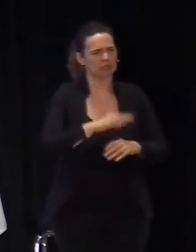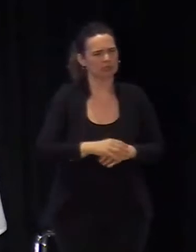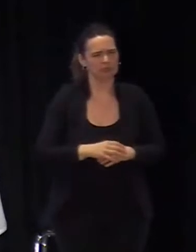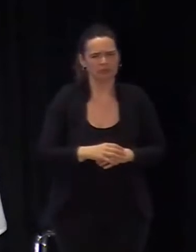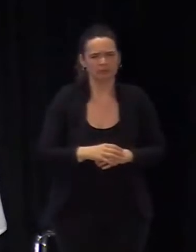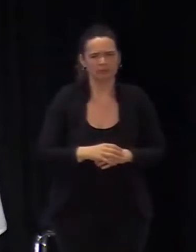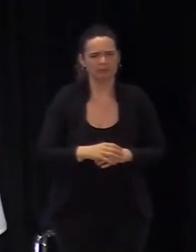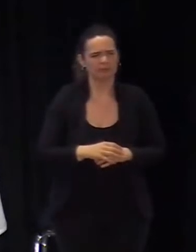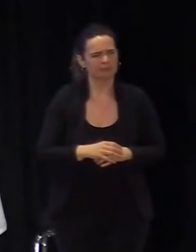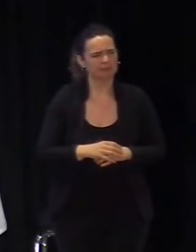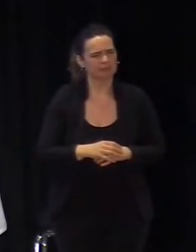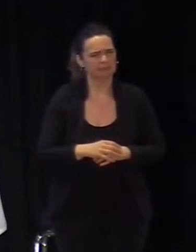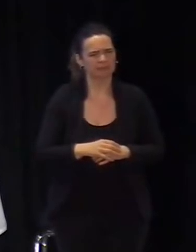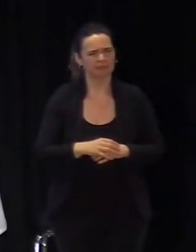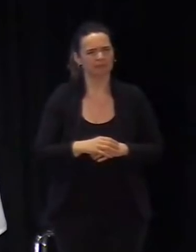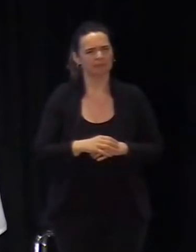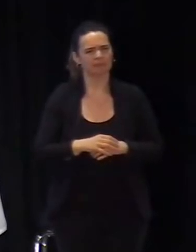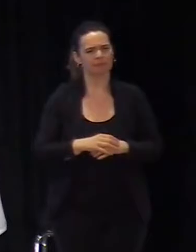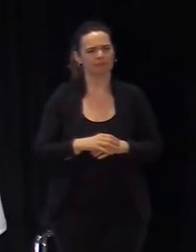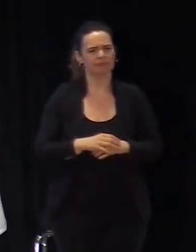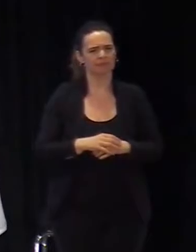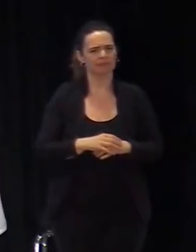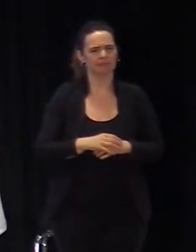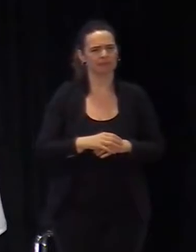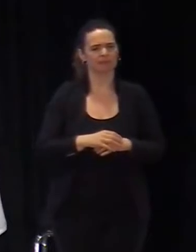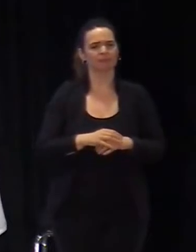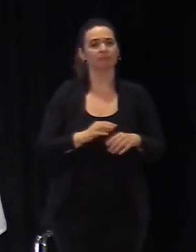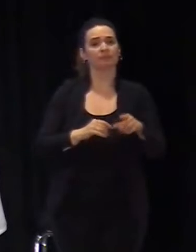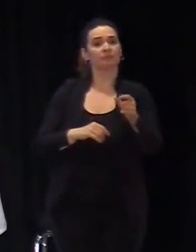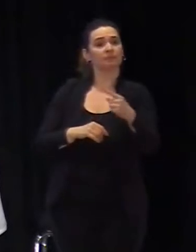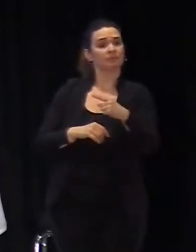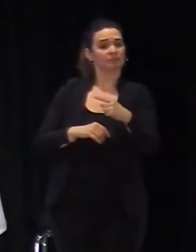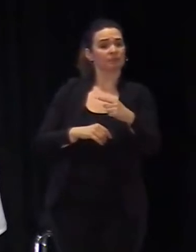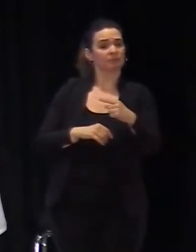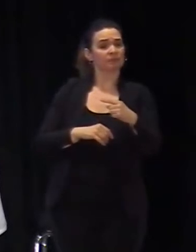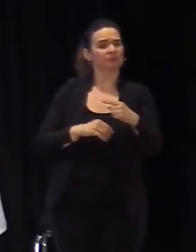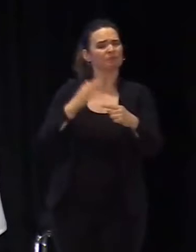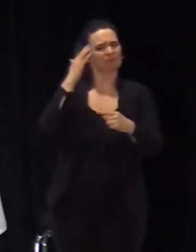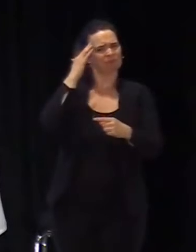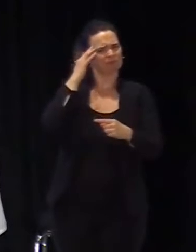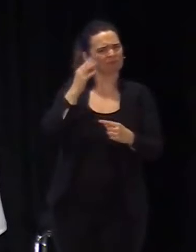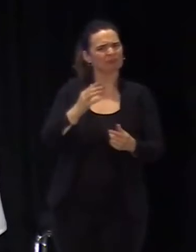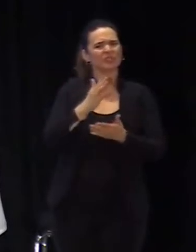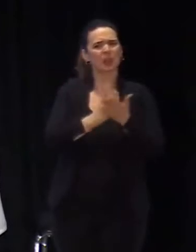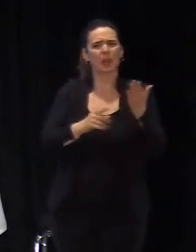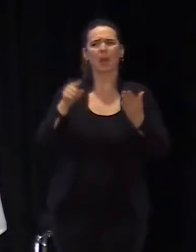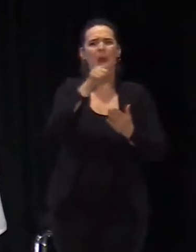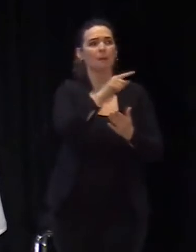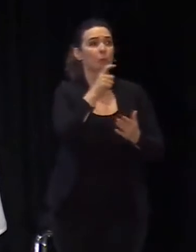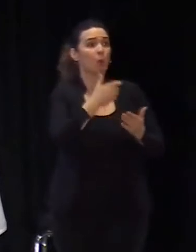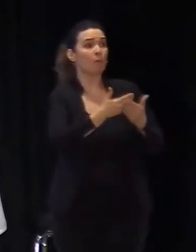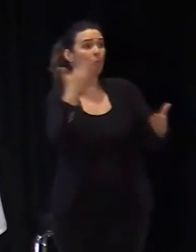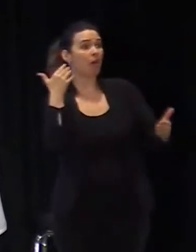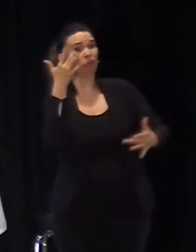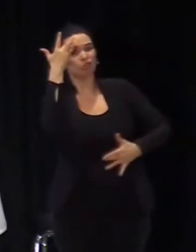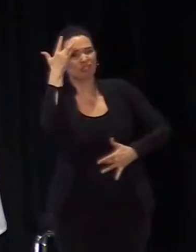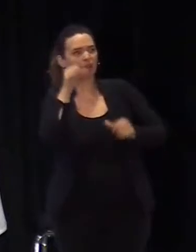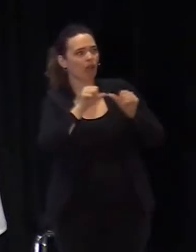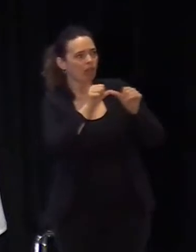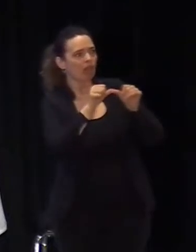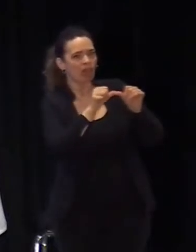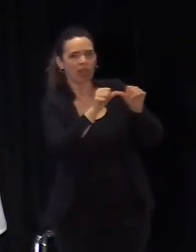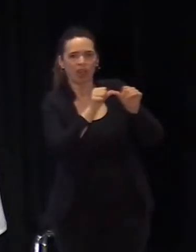the vaccine to them. I'm wondering first what information you can share with them about how they might be able to get a vaccine in Onondaga County, but